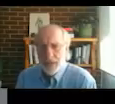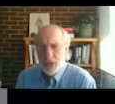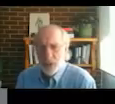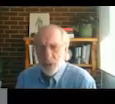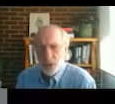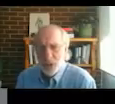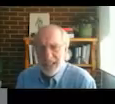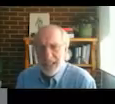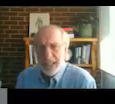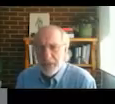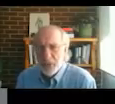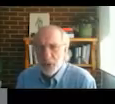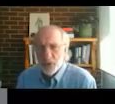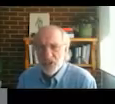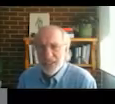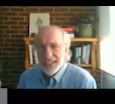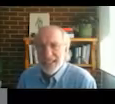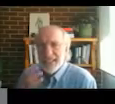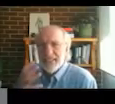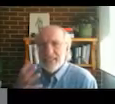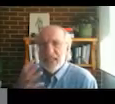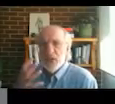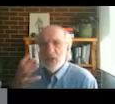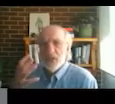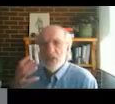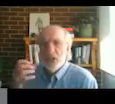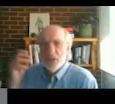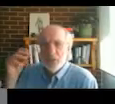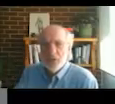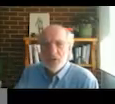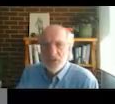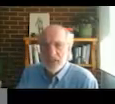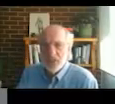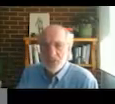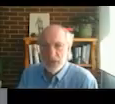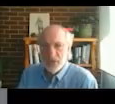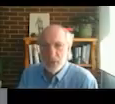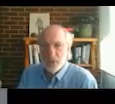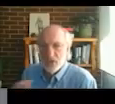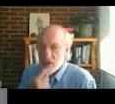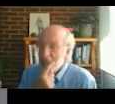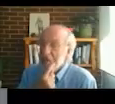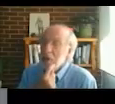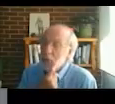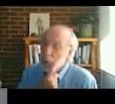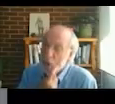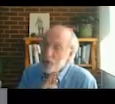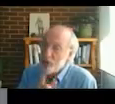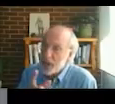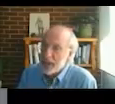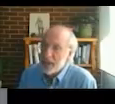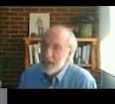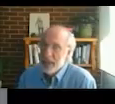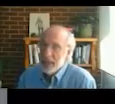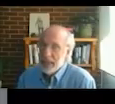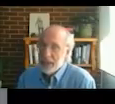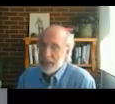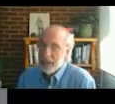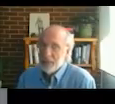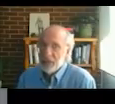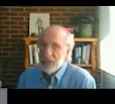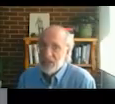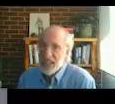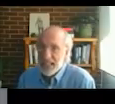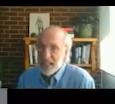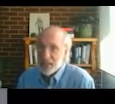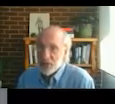training too early. At first, any sound that the child produces gets reinforced. Now, of course, you're not going